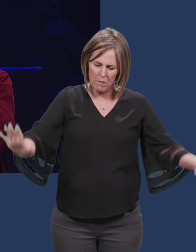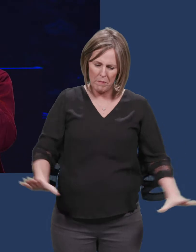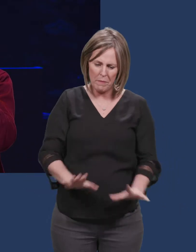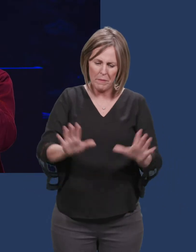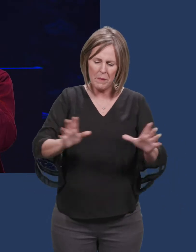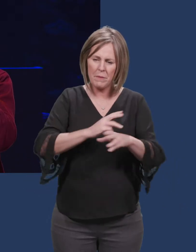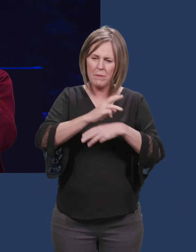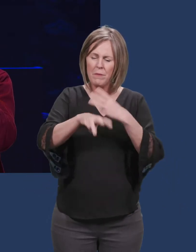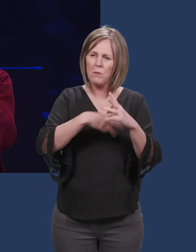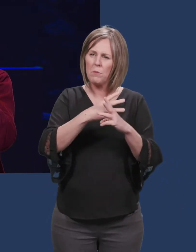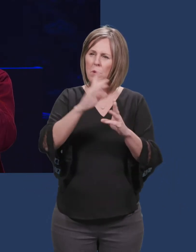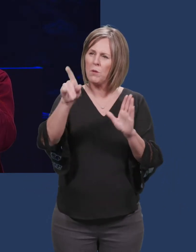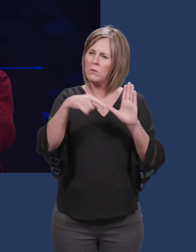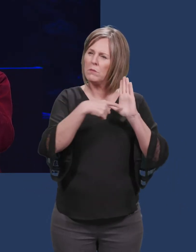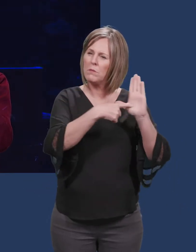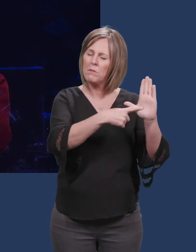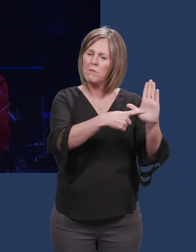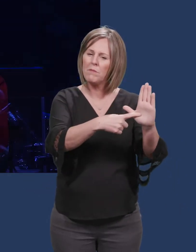universe displayed.